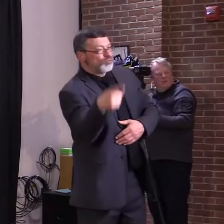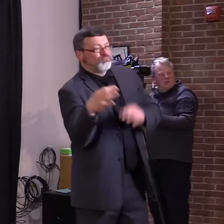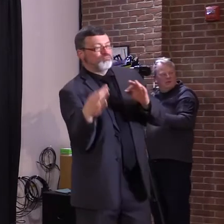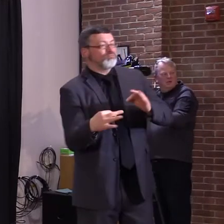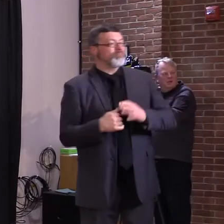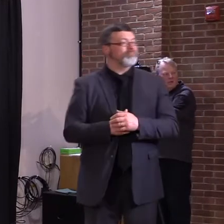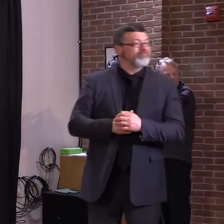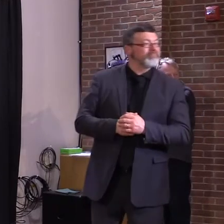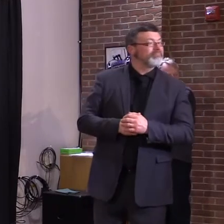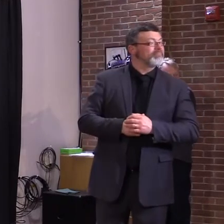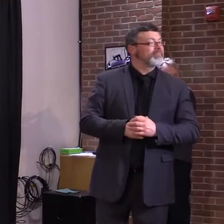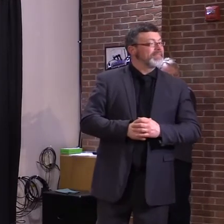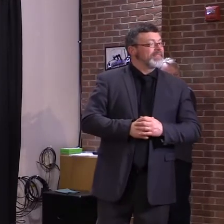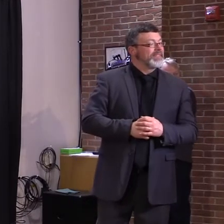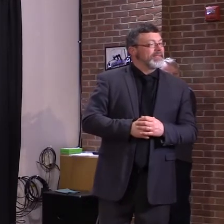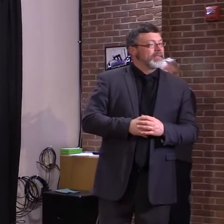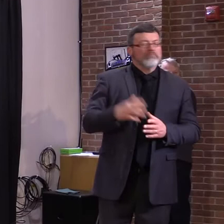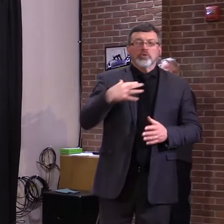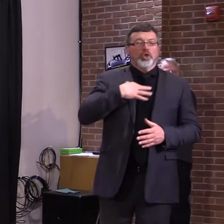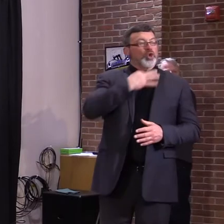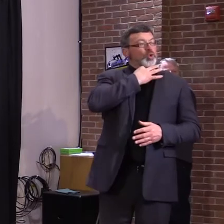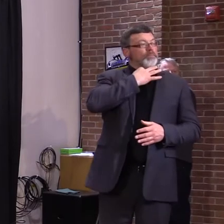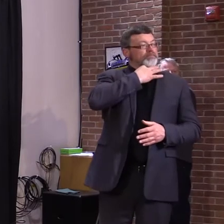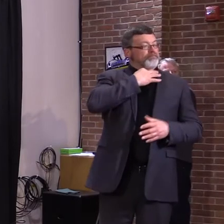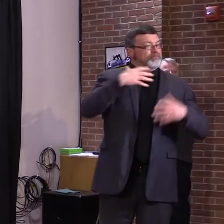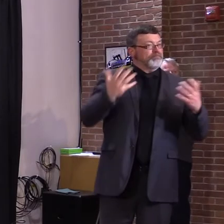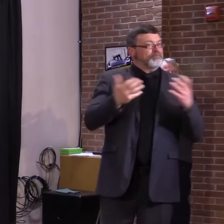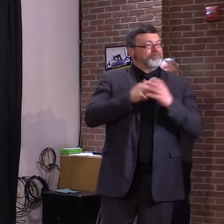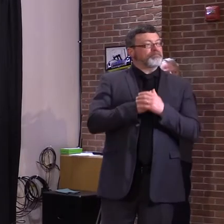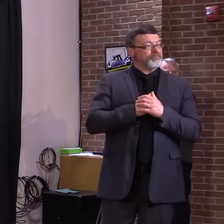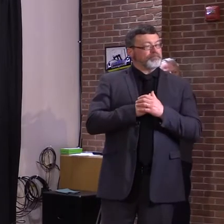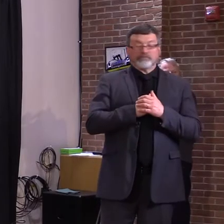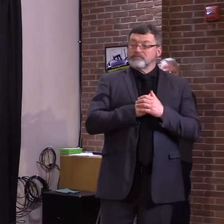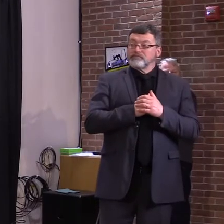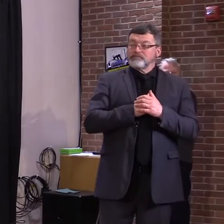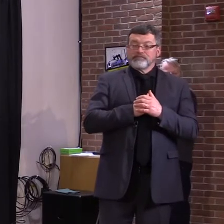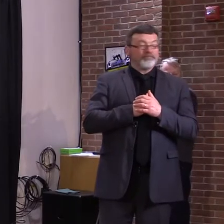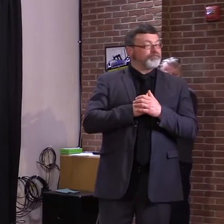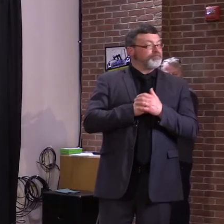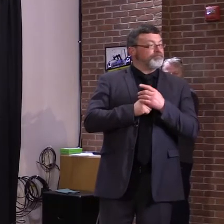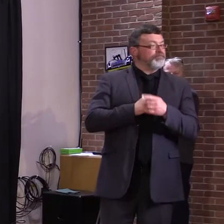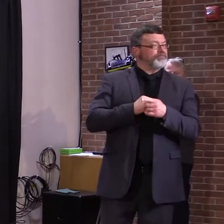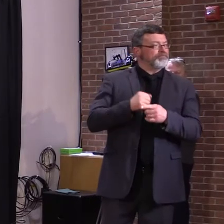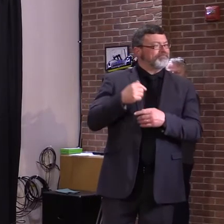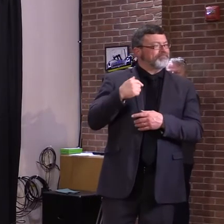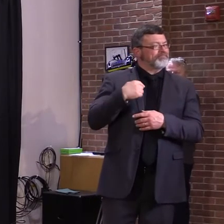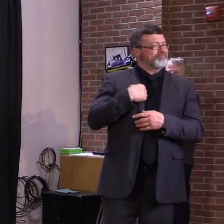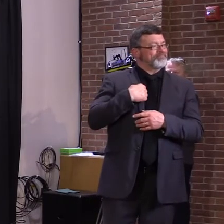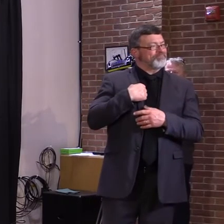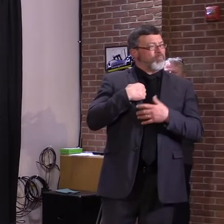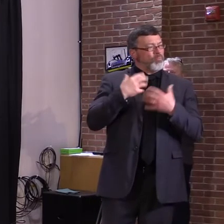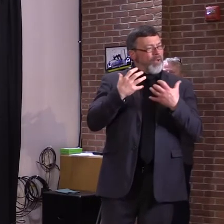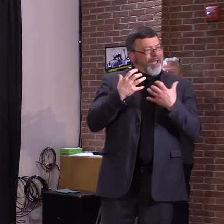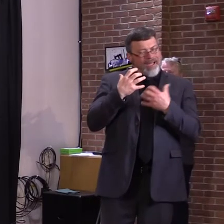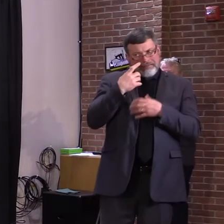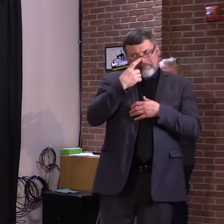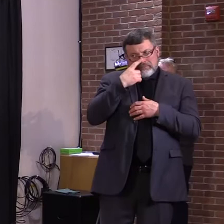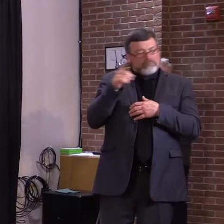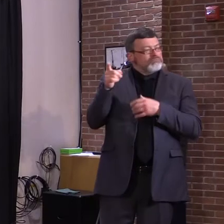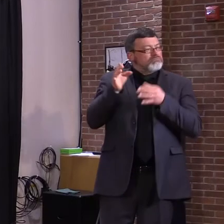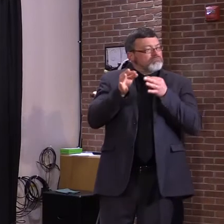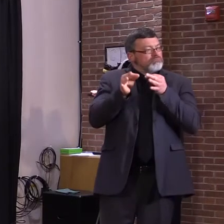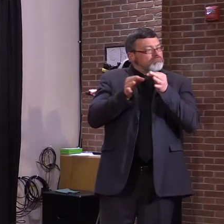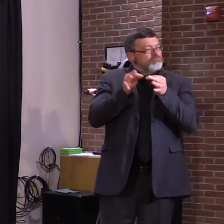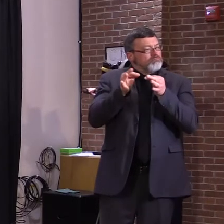Great. Governor, I just wanted to see if we could get an update. Have you come any closer to deciding whether you're going